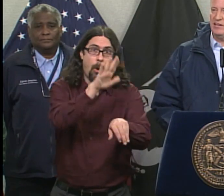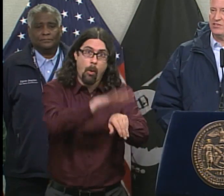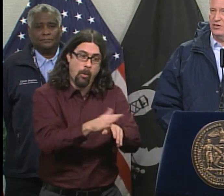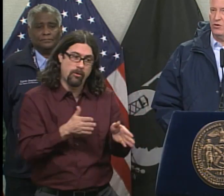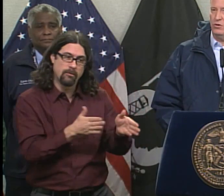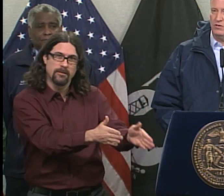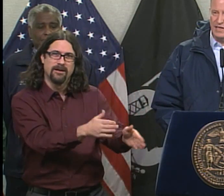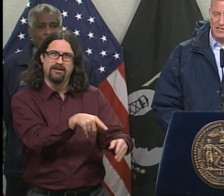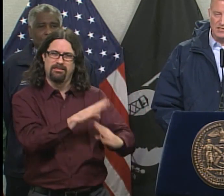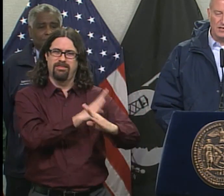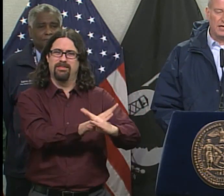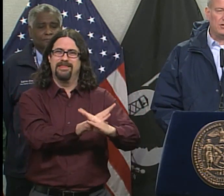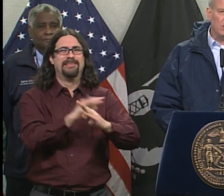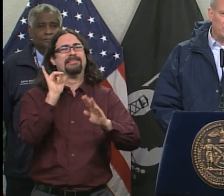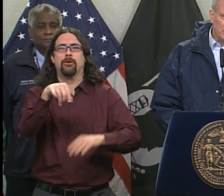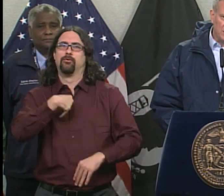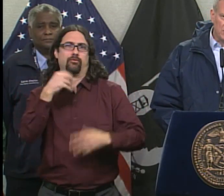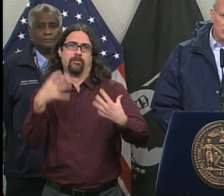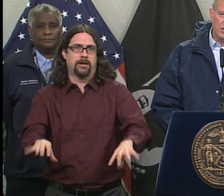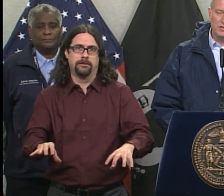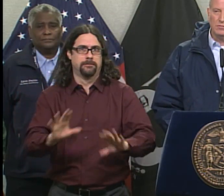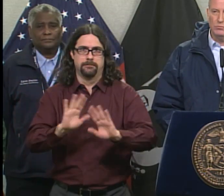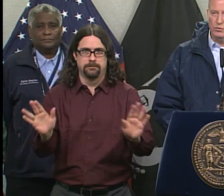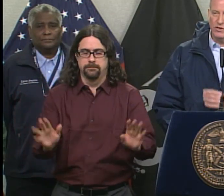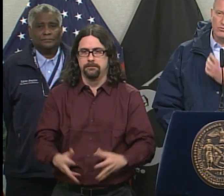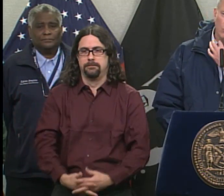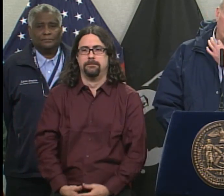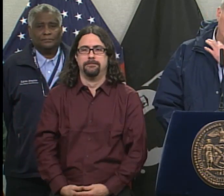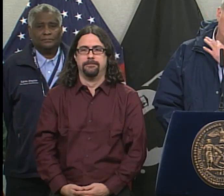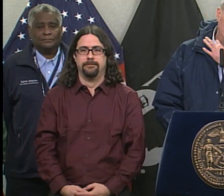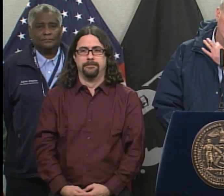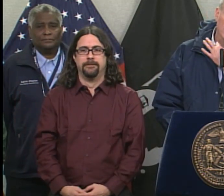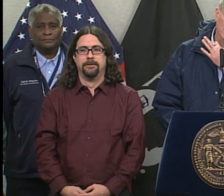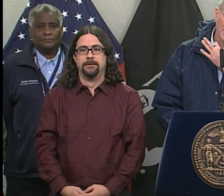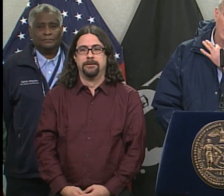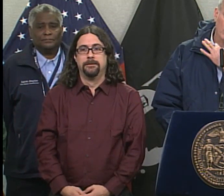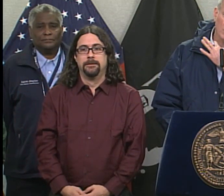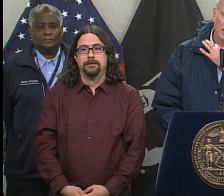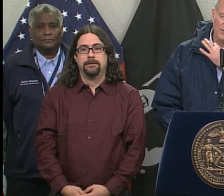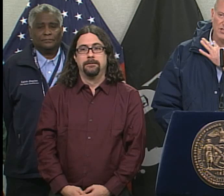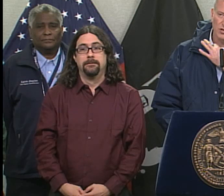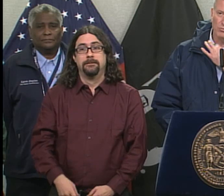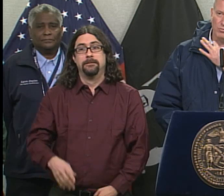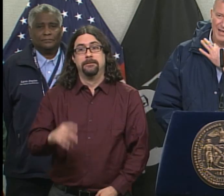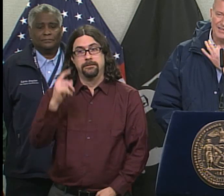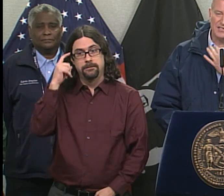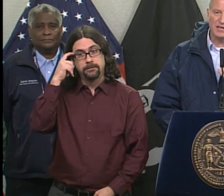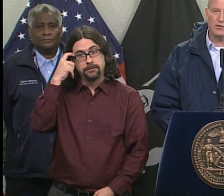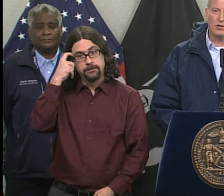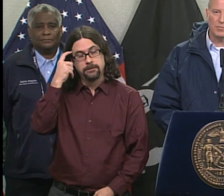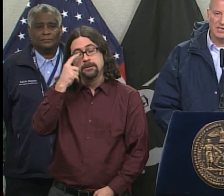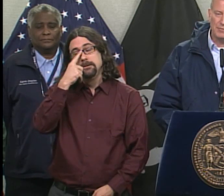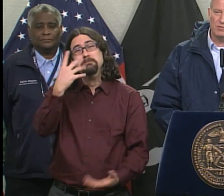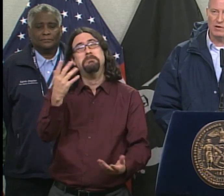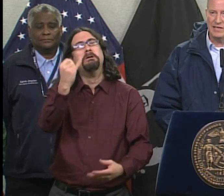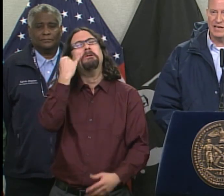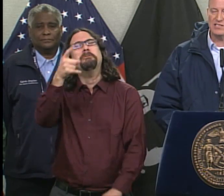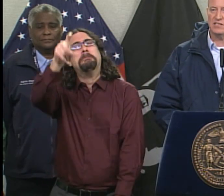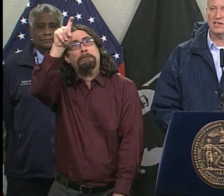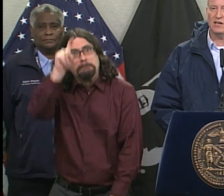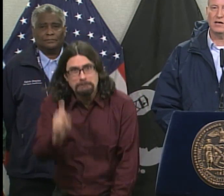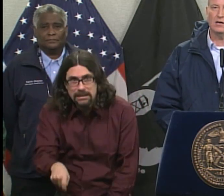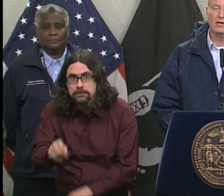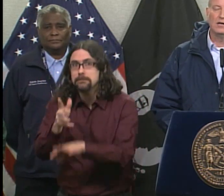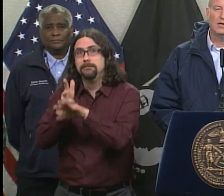minimum amount of snow necessary and don't put it in the street. Move it towards the sidewalk. Obviously, don't block the sidewalk, but keep it right next